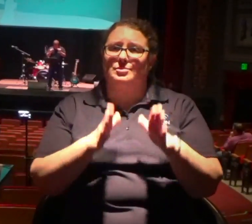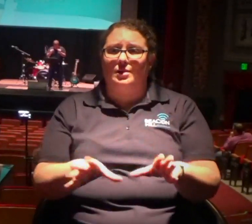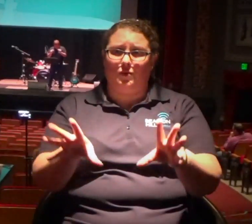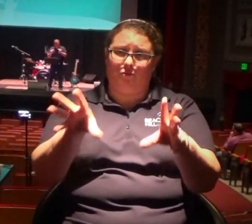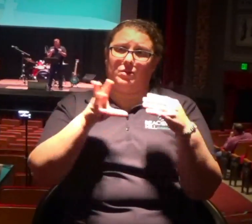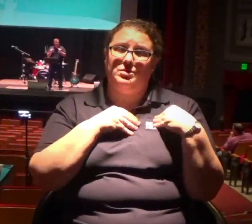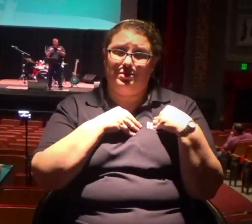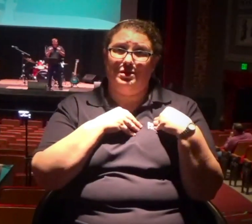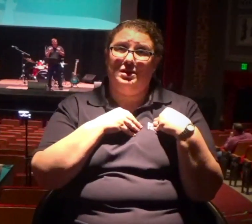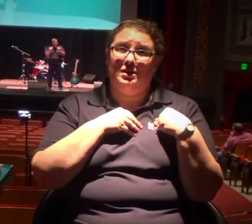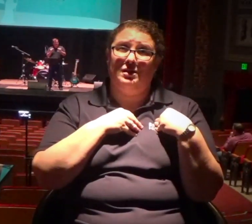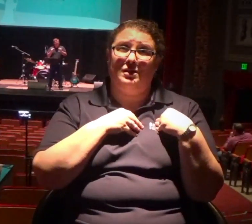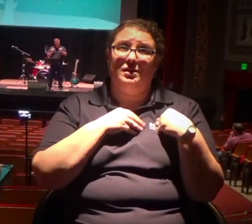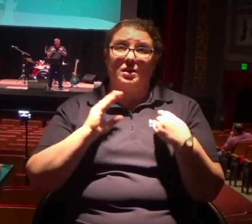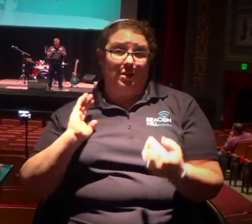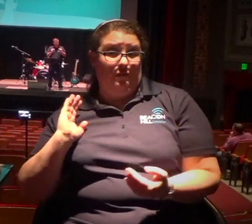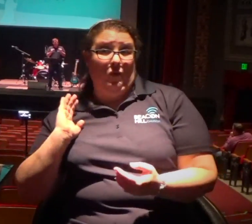Yet, verse 7 tells us